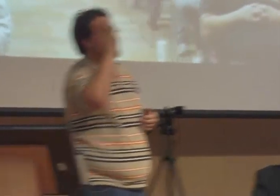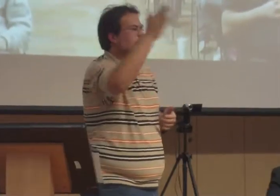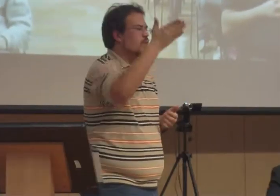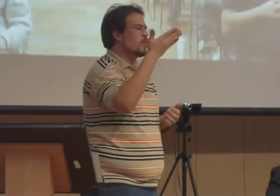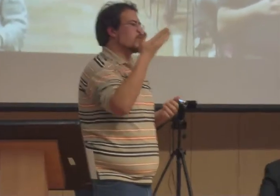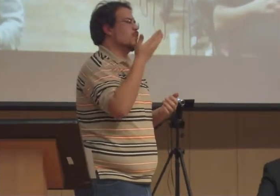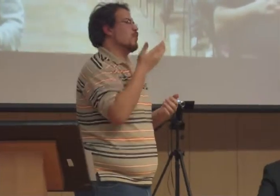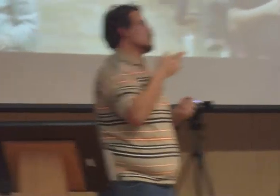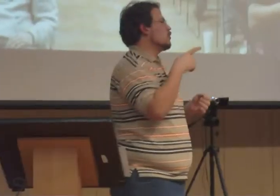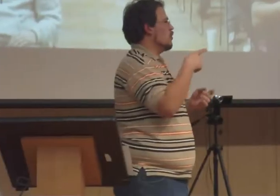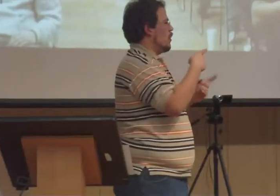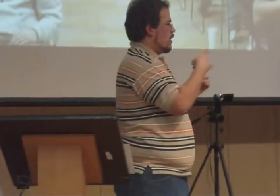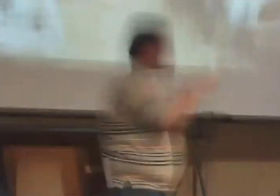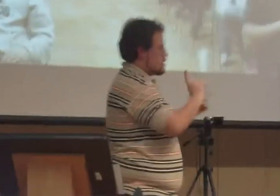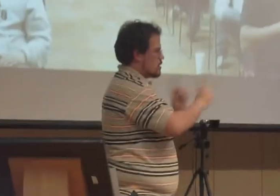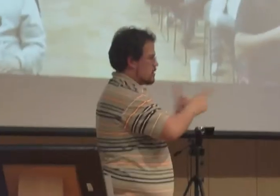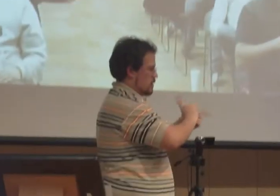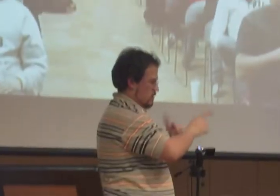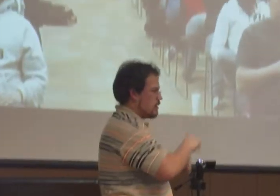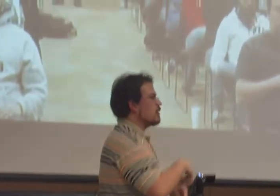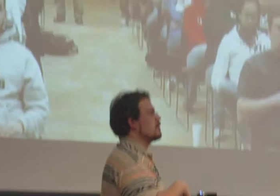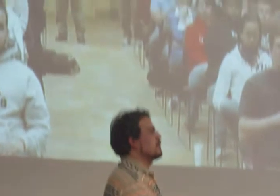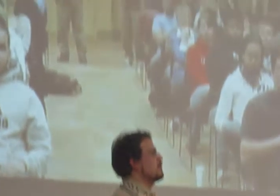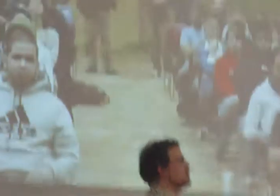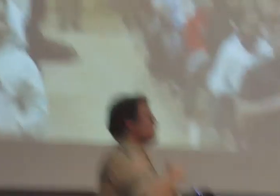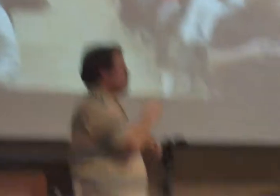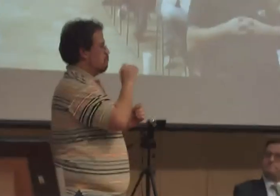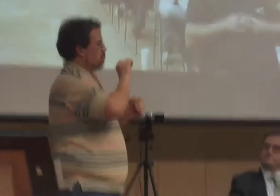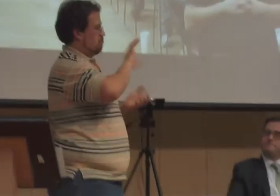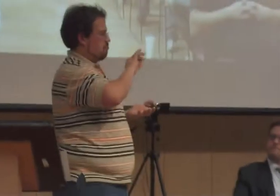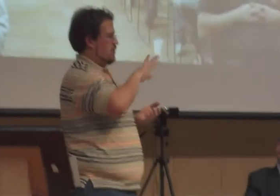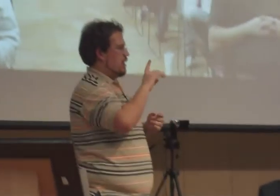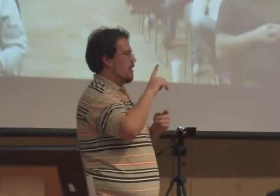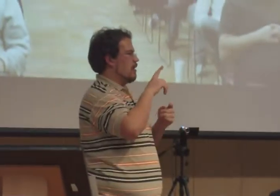They really wanted to know what the English department was going to look like in the future,